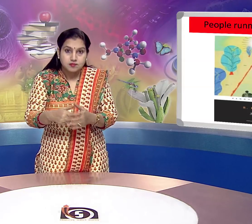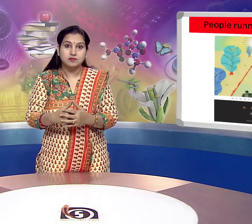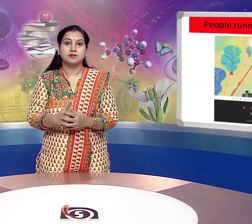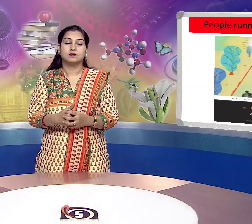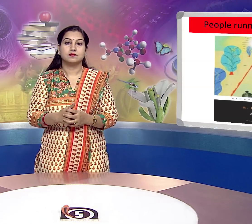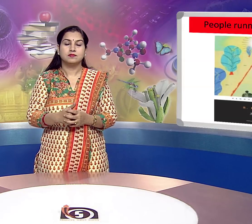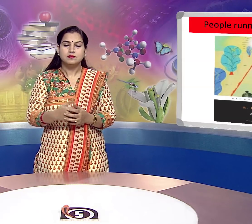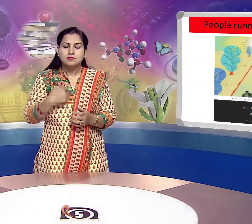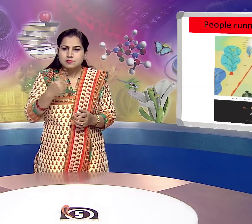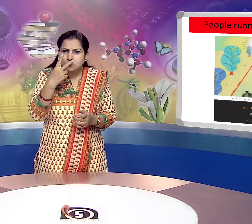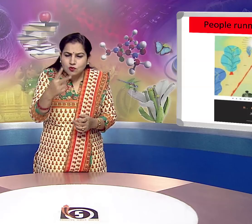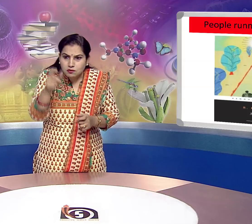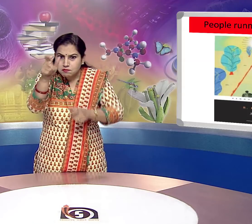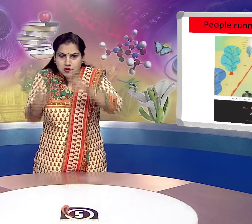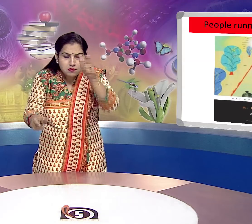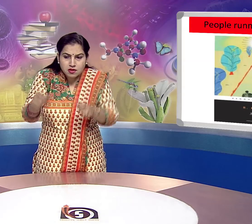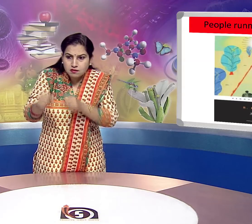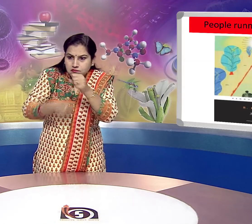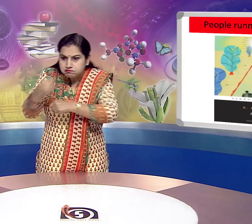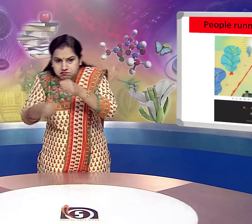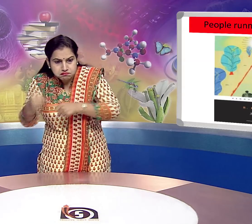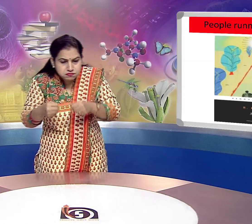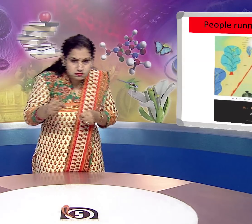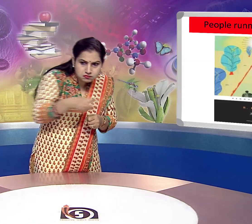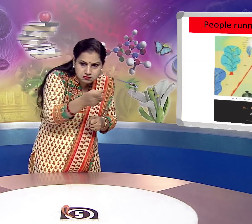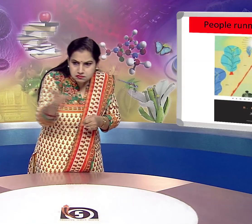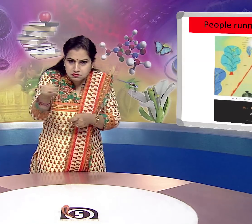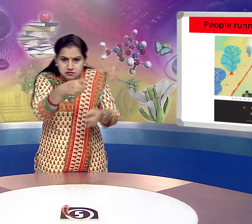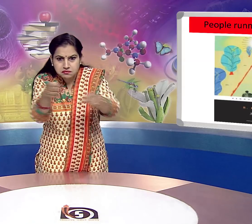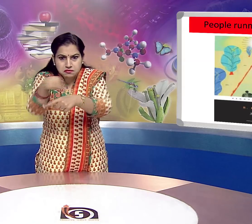he finds people run for their lives